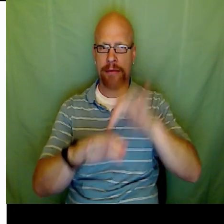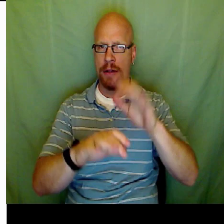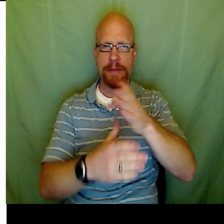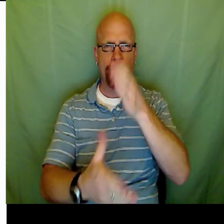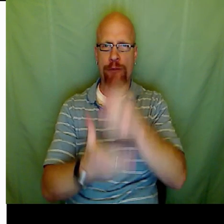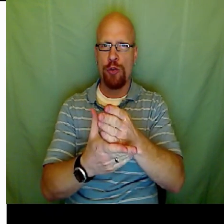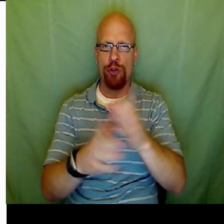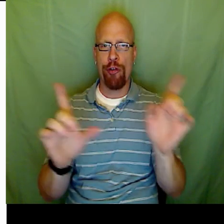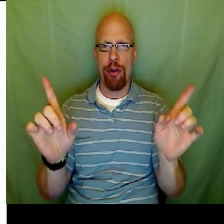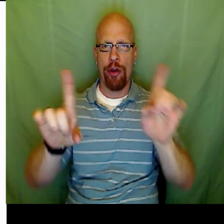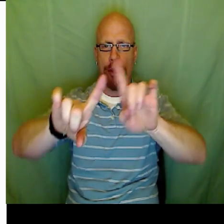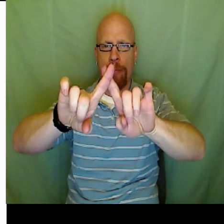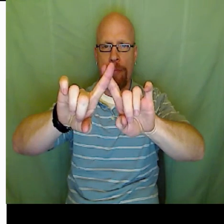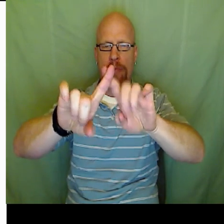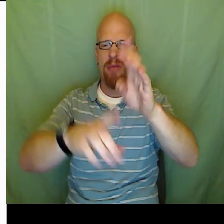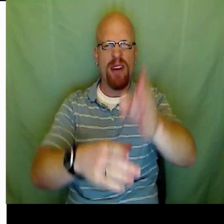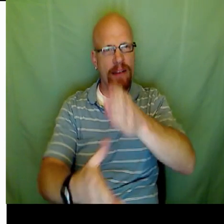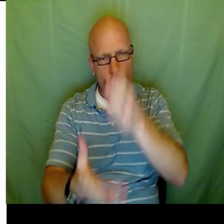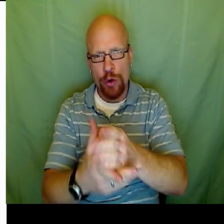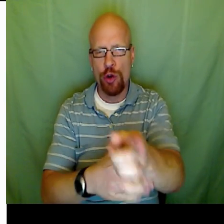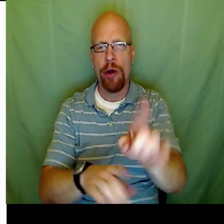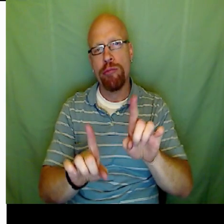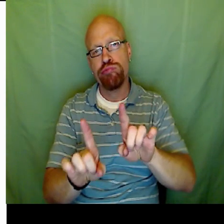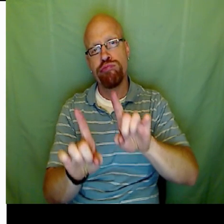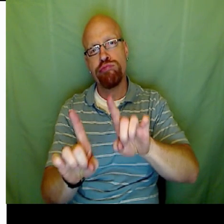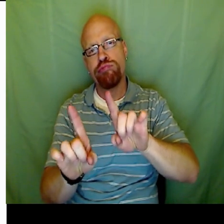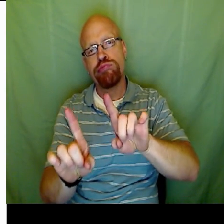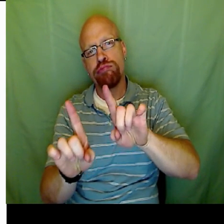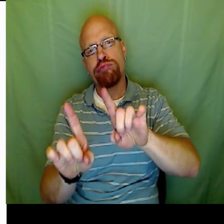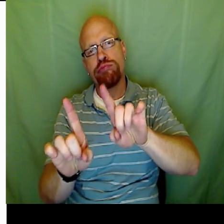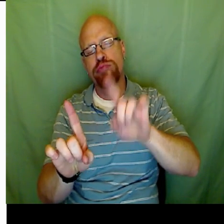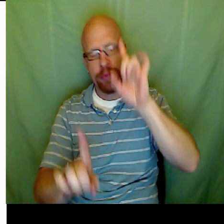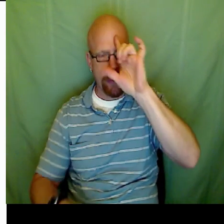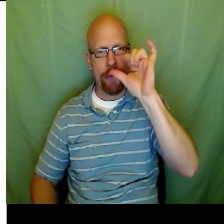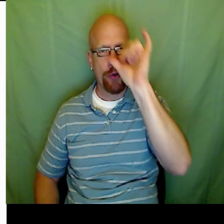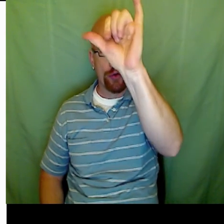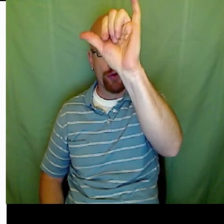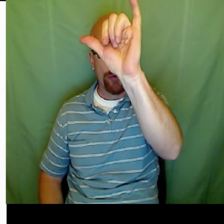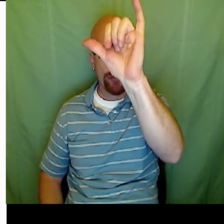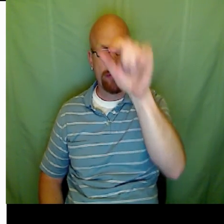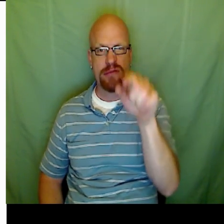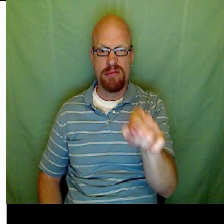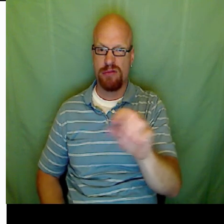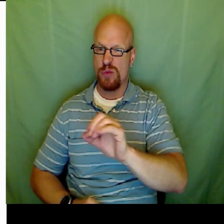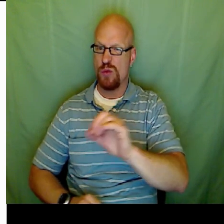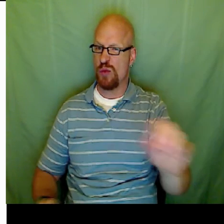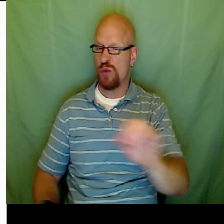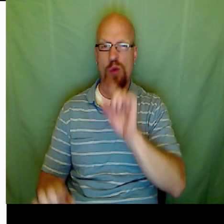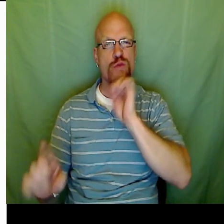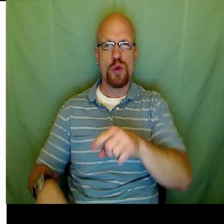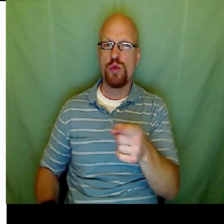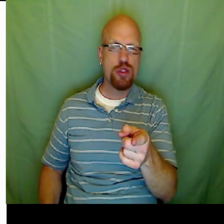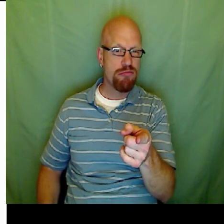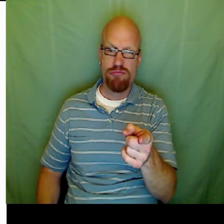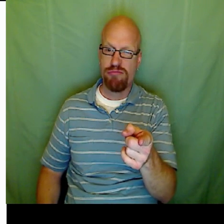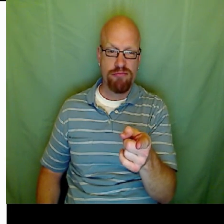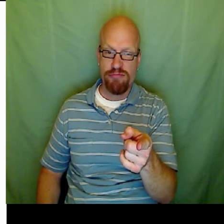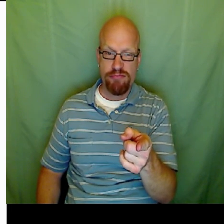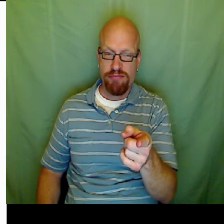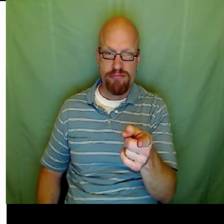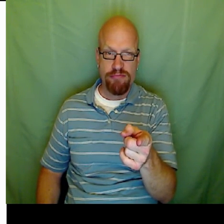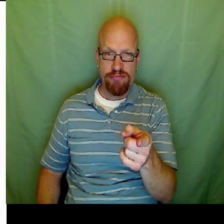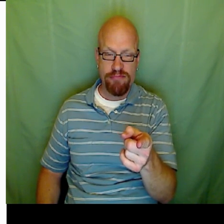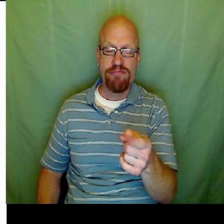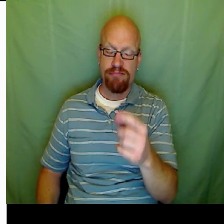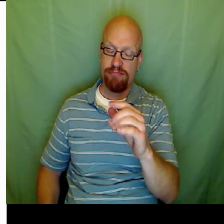touch and will be parallel, and are parallel forever. So there's no solution for this system.